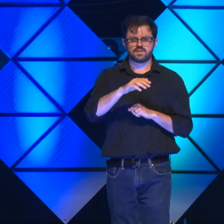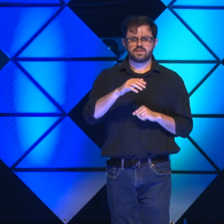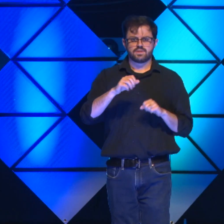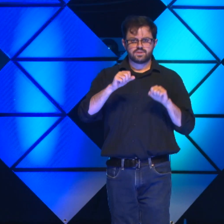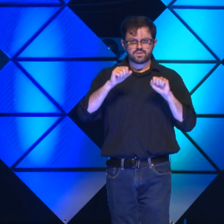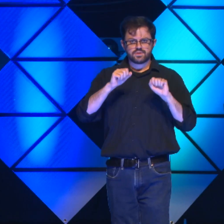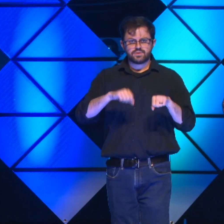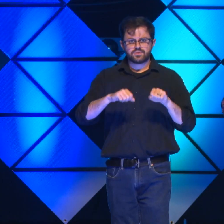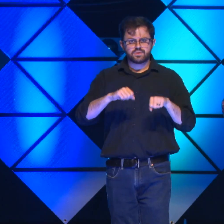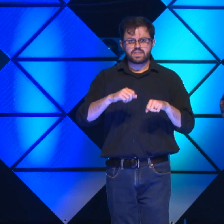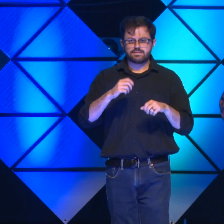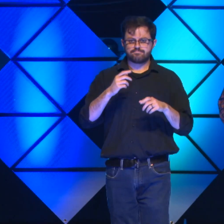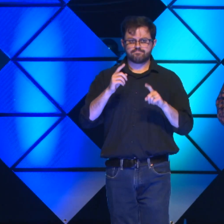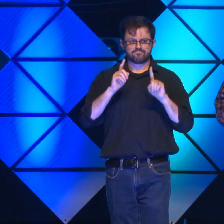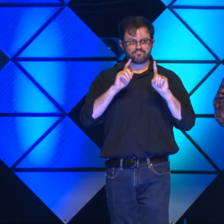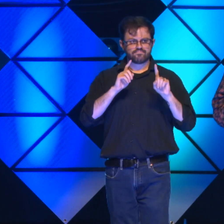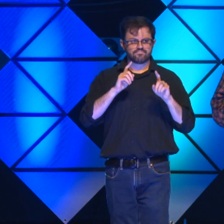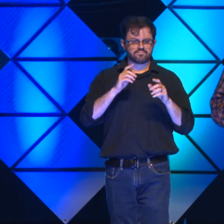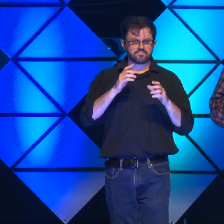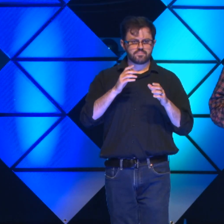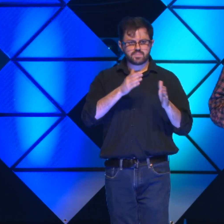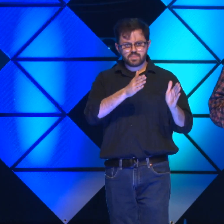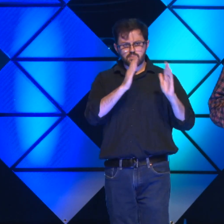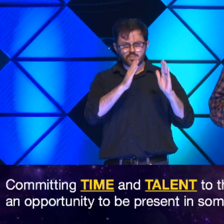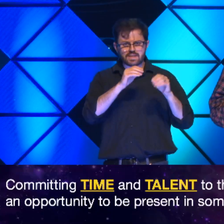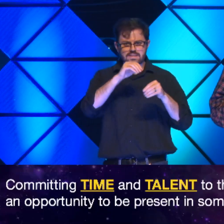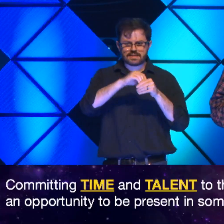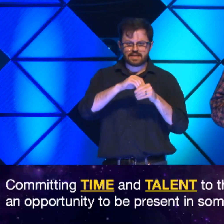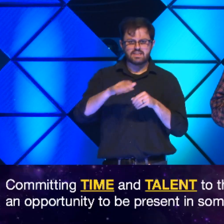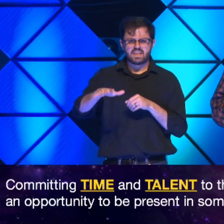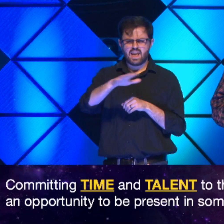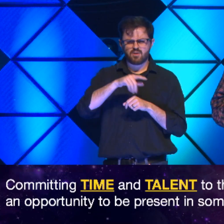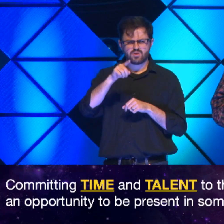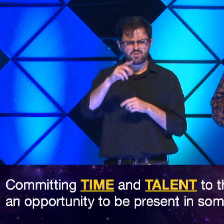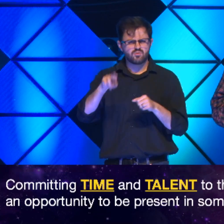the majority of your time.